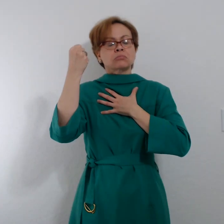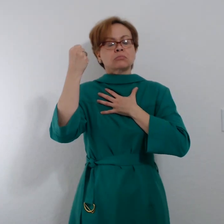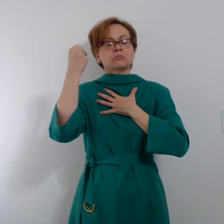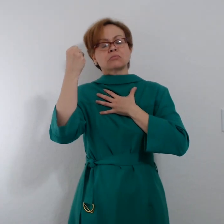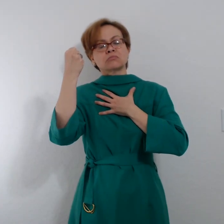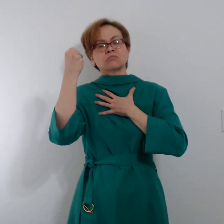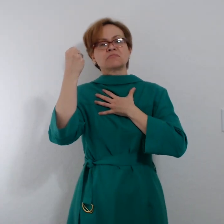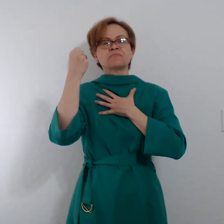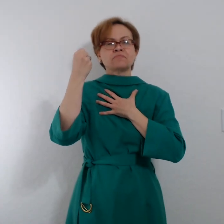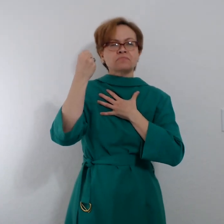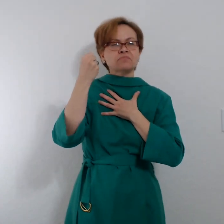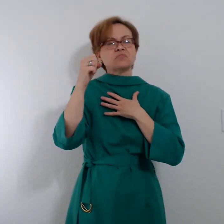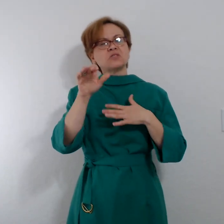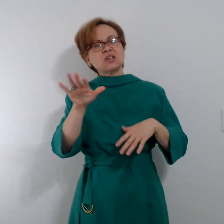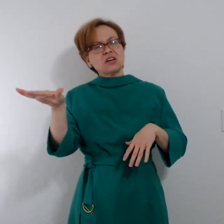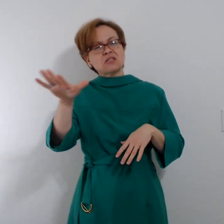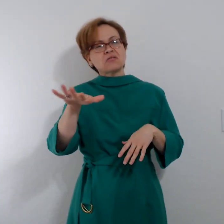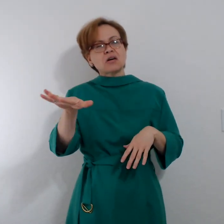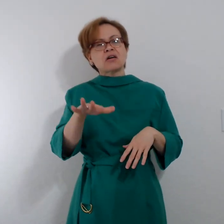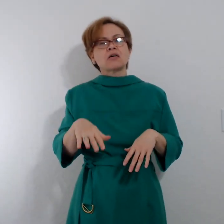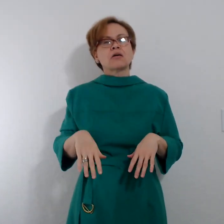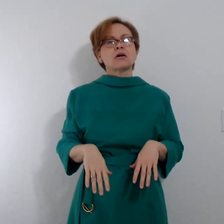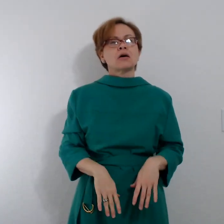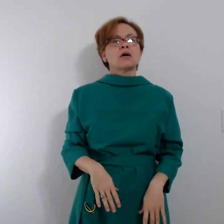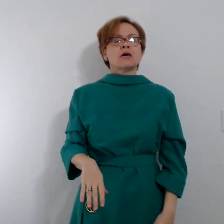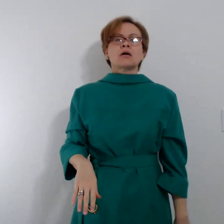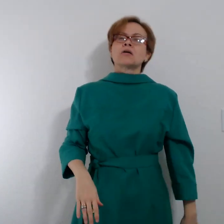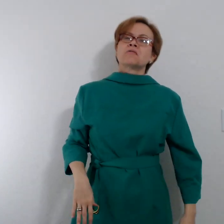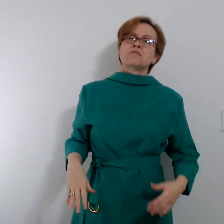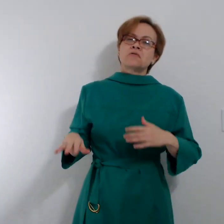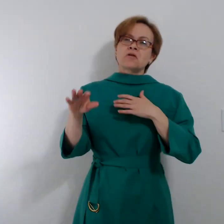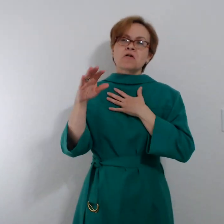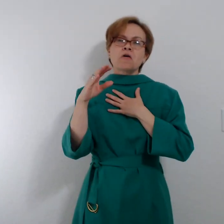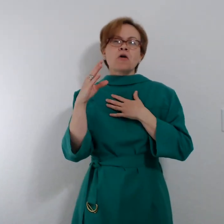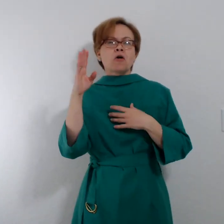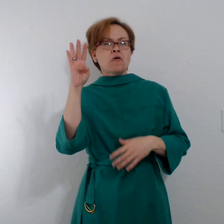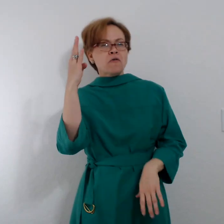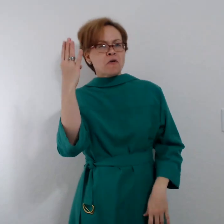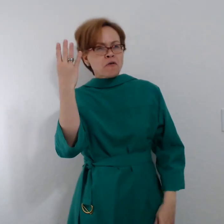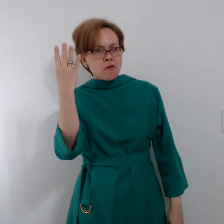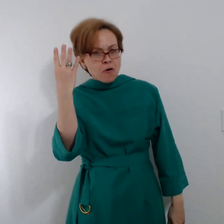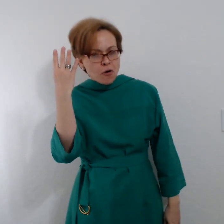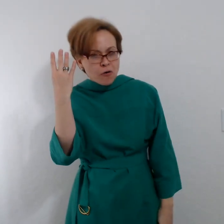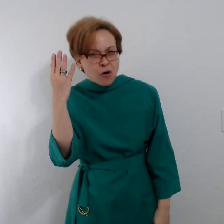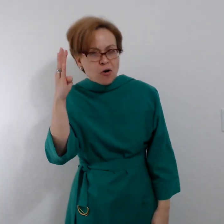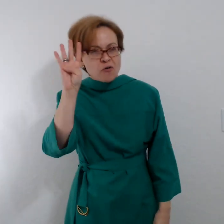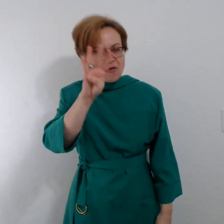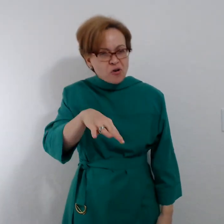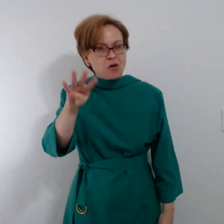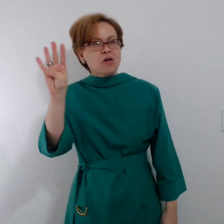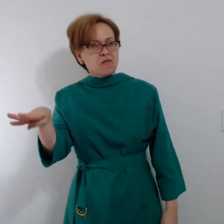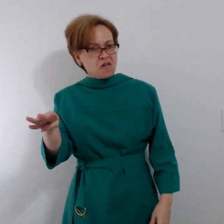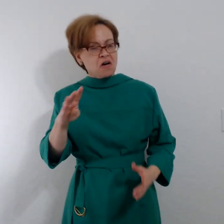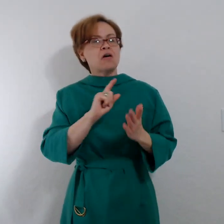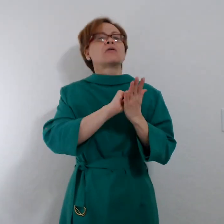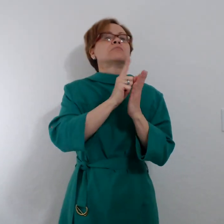52 minutes, I would hold my breath for 44 minutes. So basically what that means is I